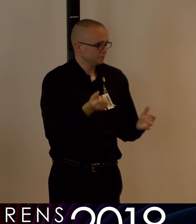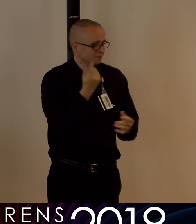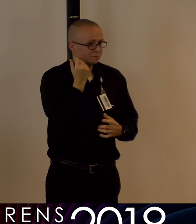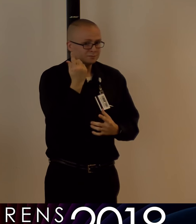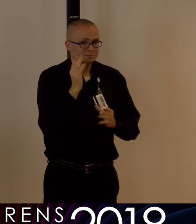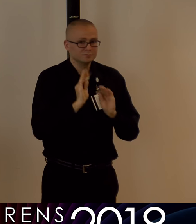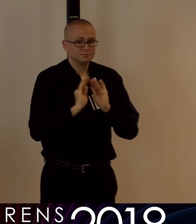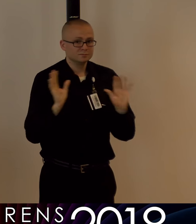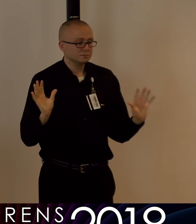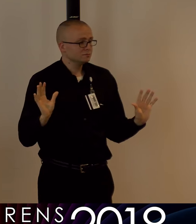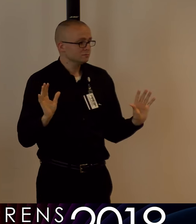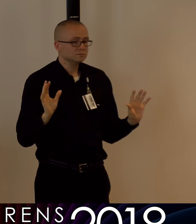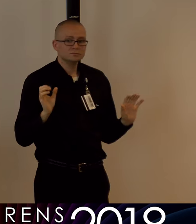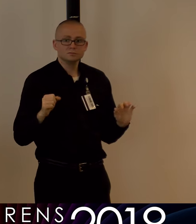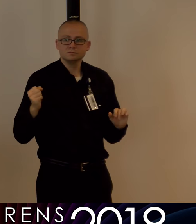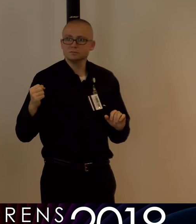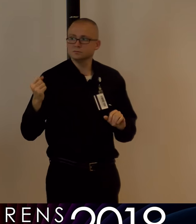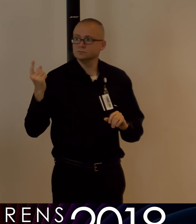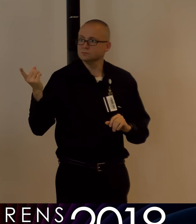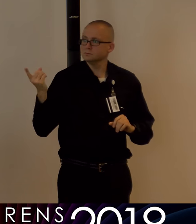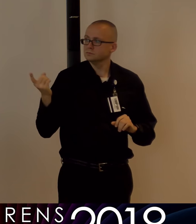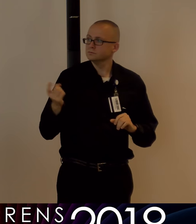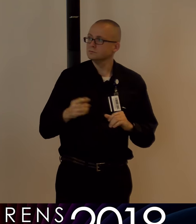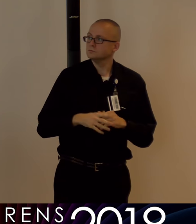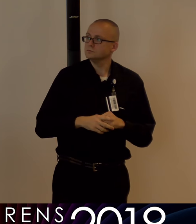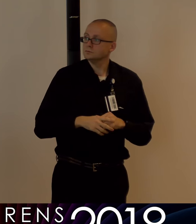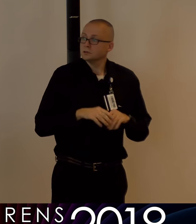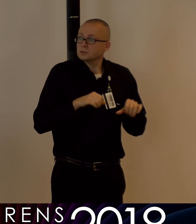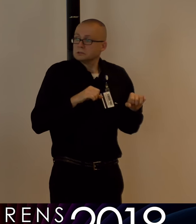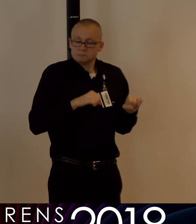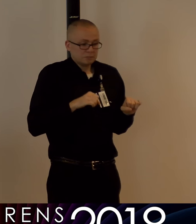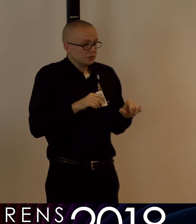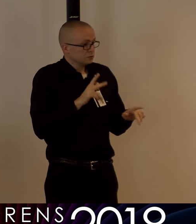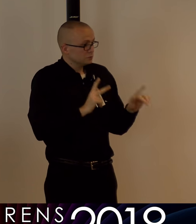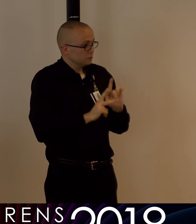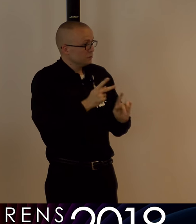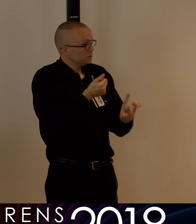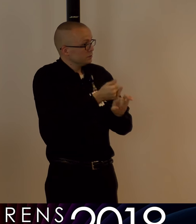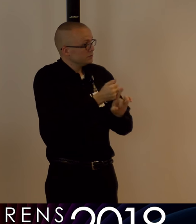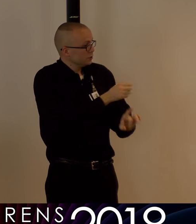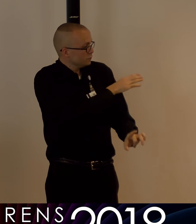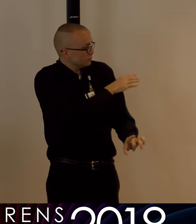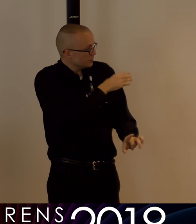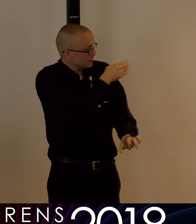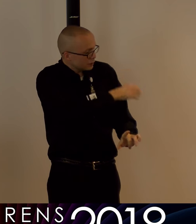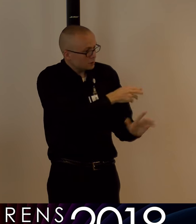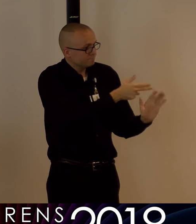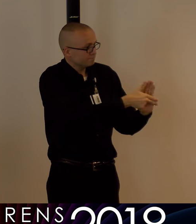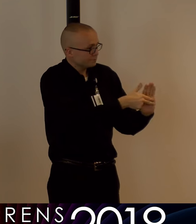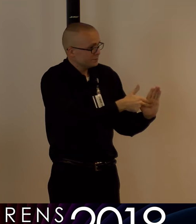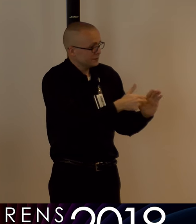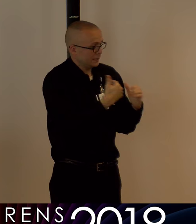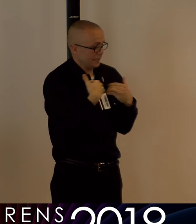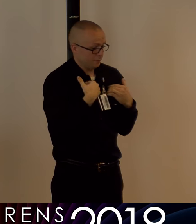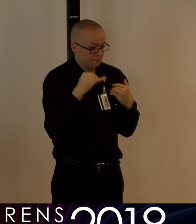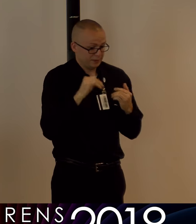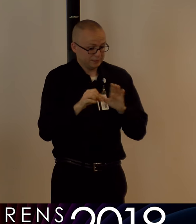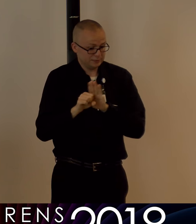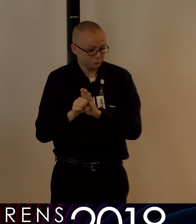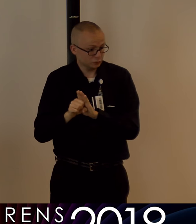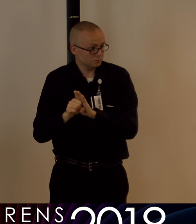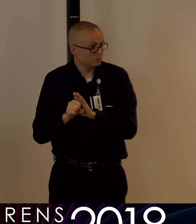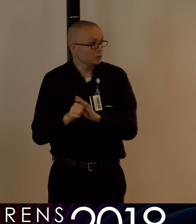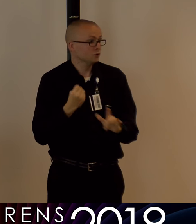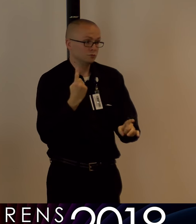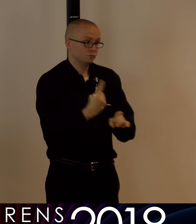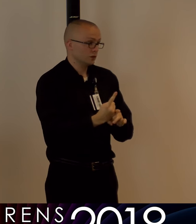sense? Yes? So is it possible that people that are clinically diagnosed could have one of those syndromes